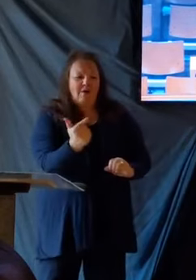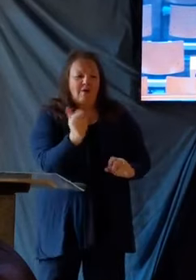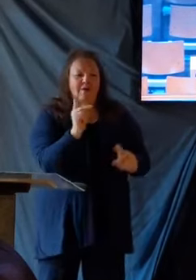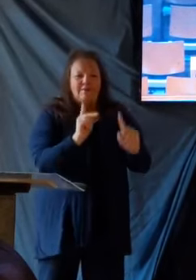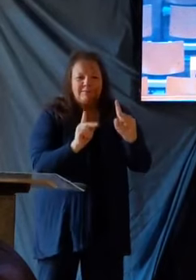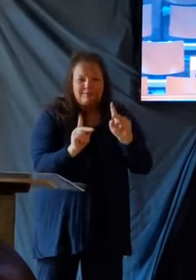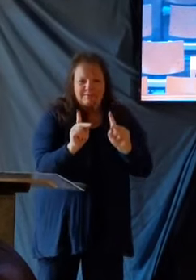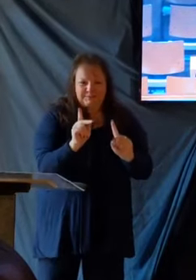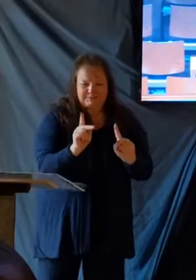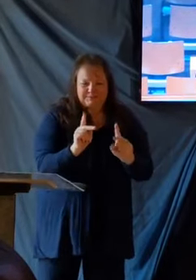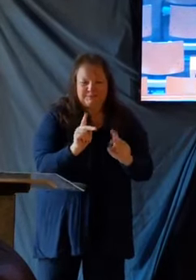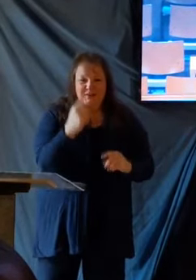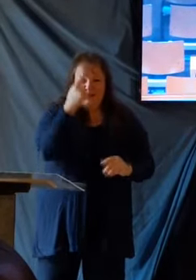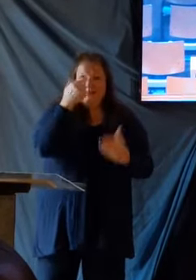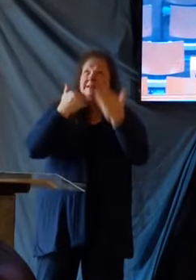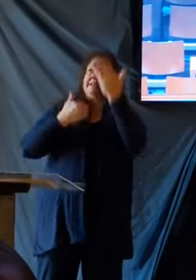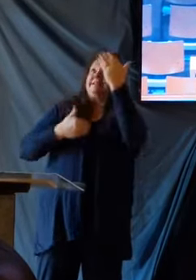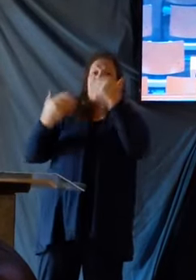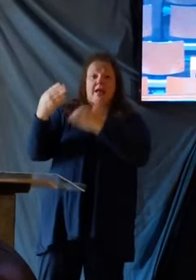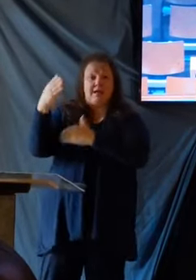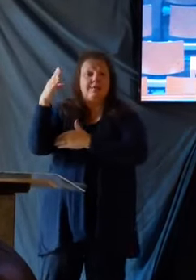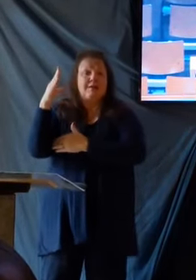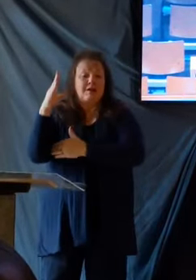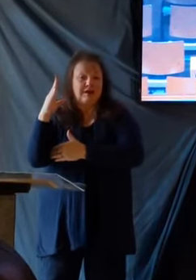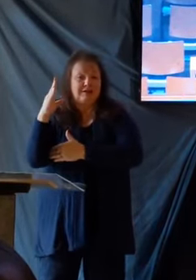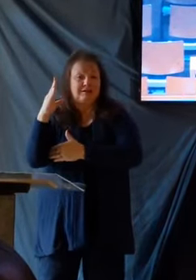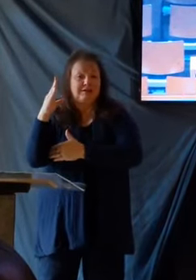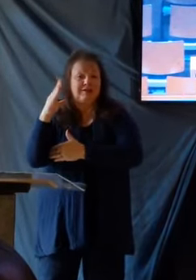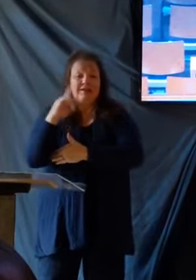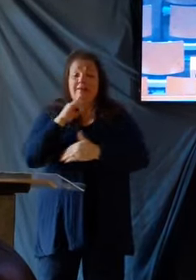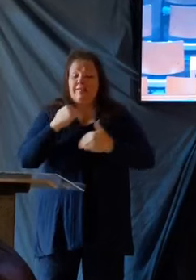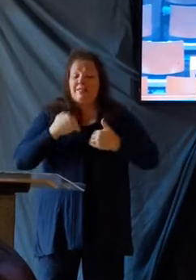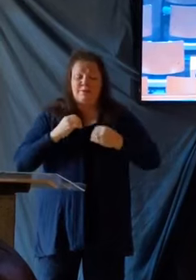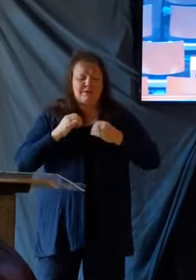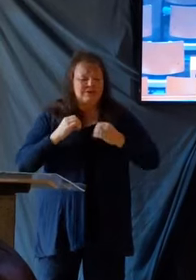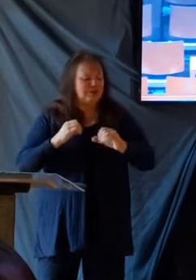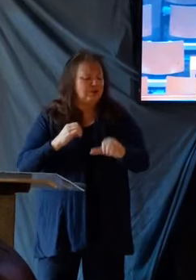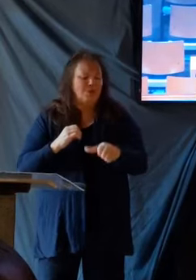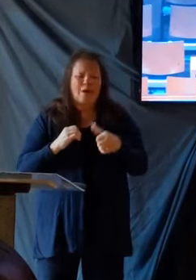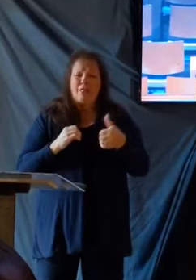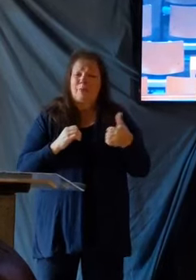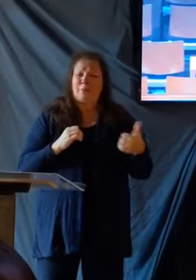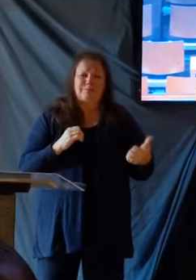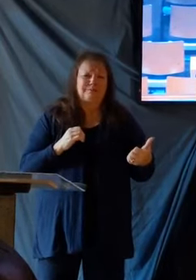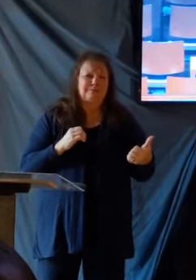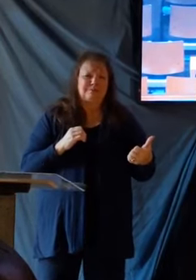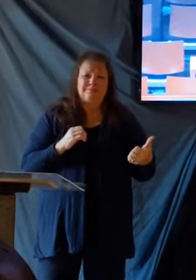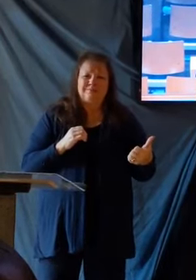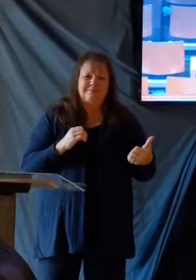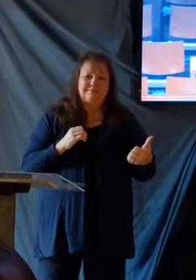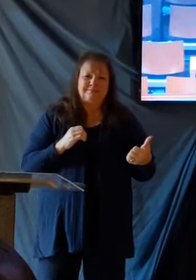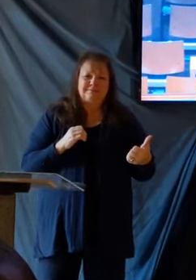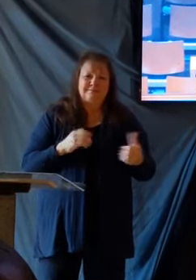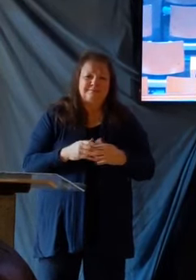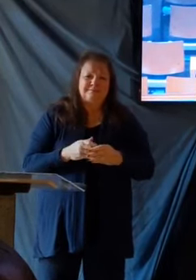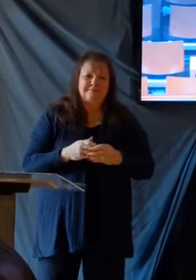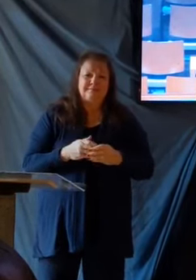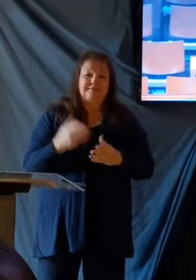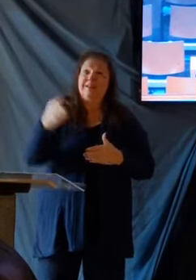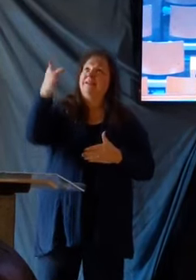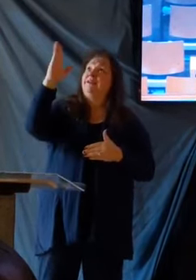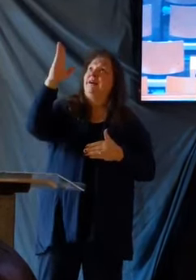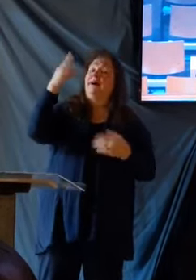of the earth, for I am God, and there is no other. And